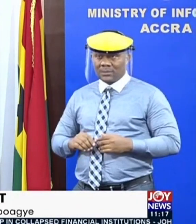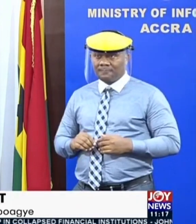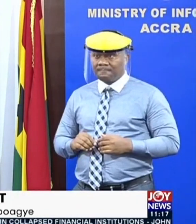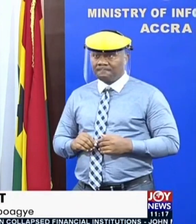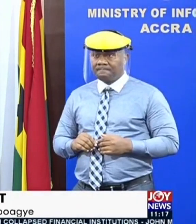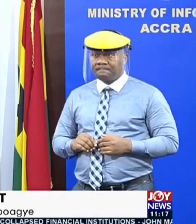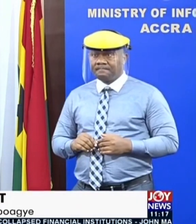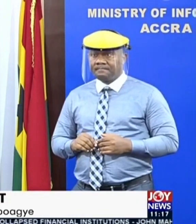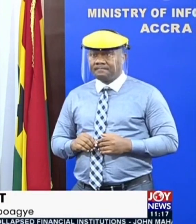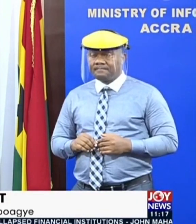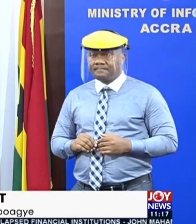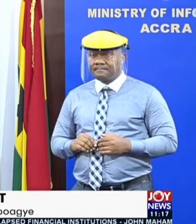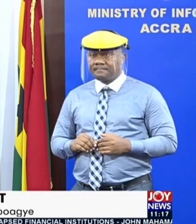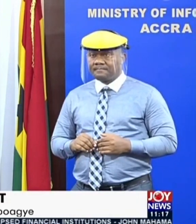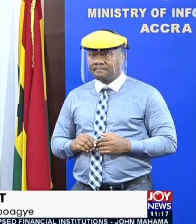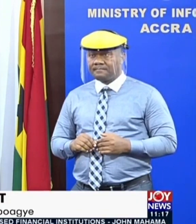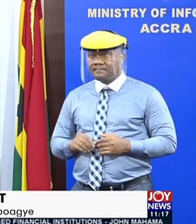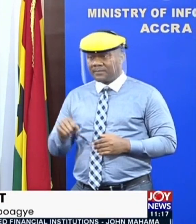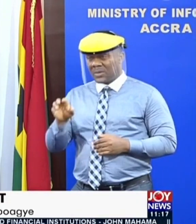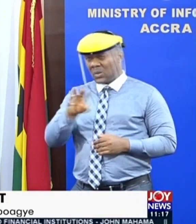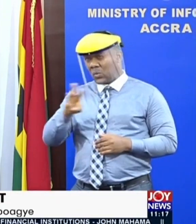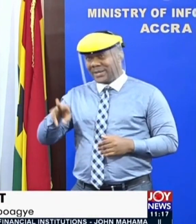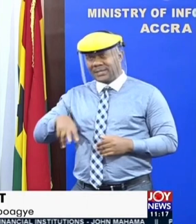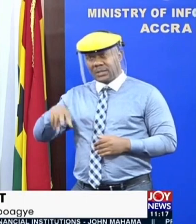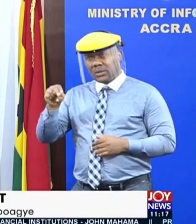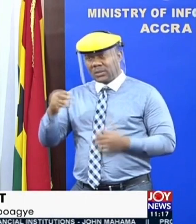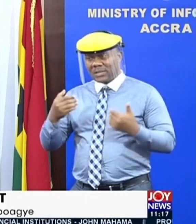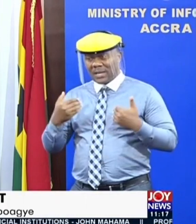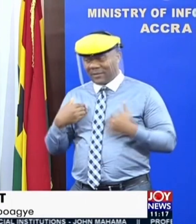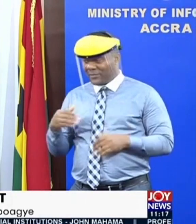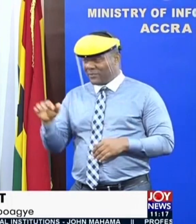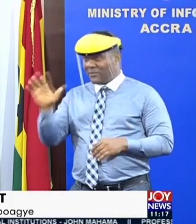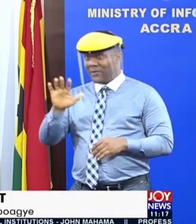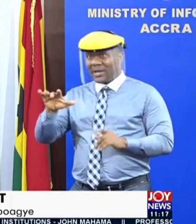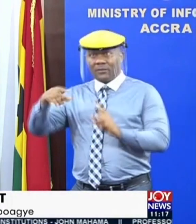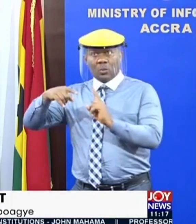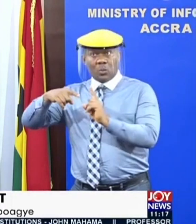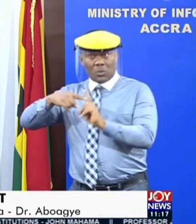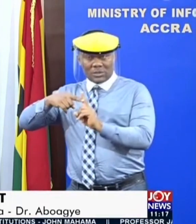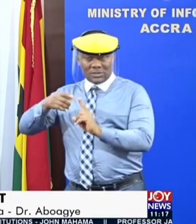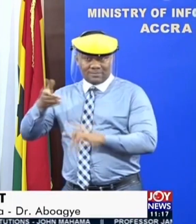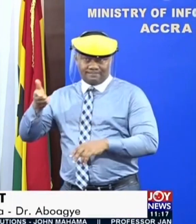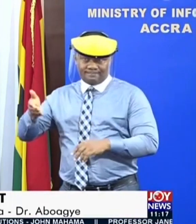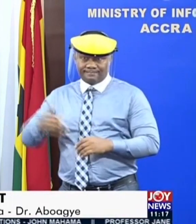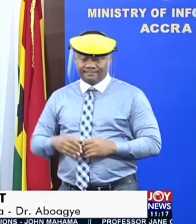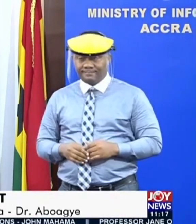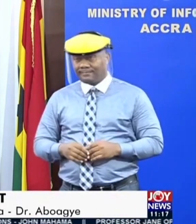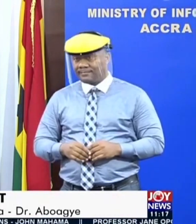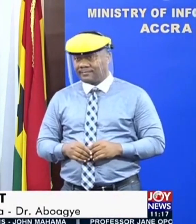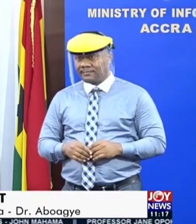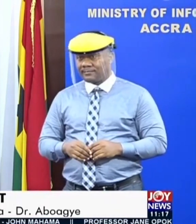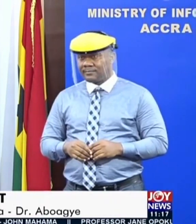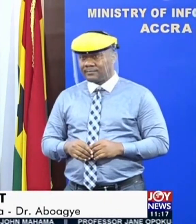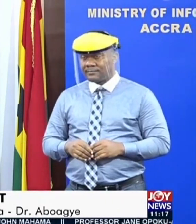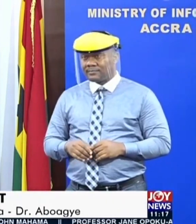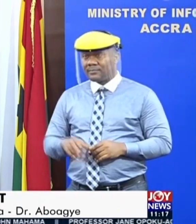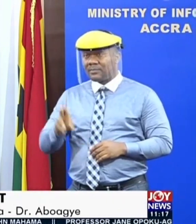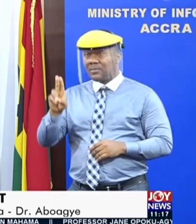and we have Western North with 5 cases. Currently, Upper